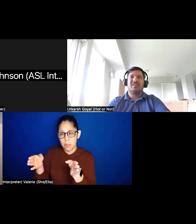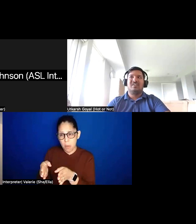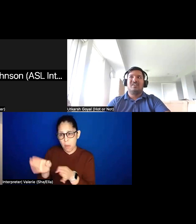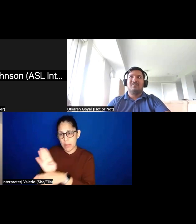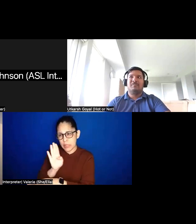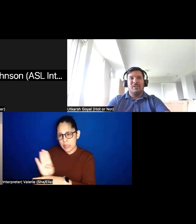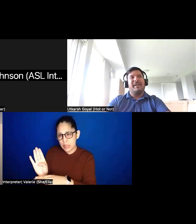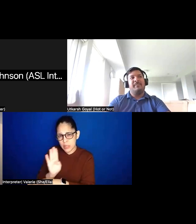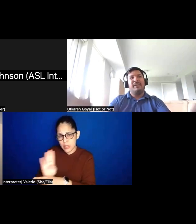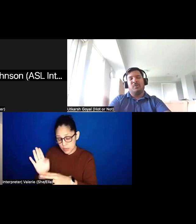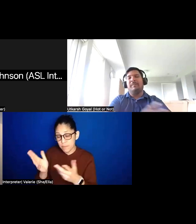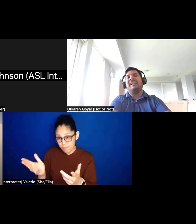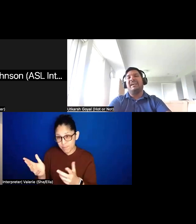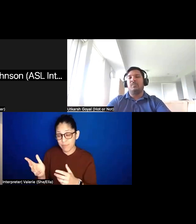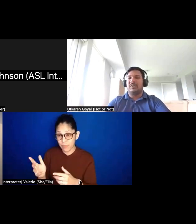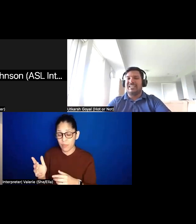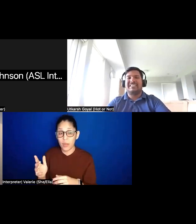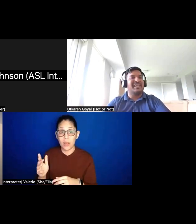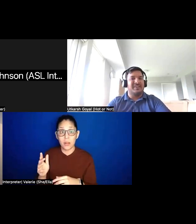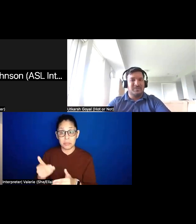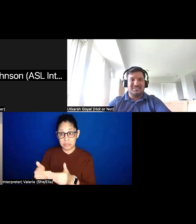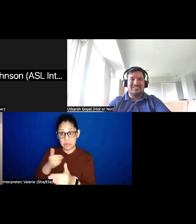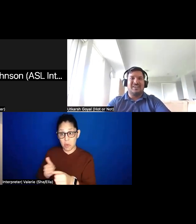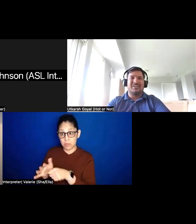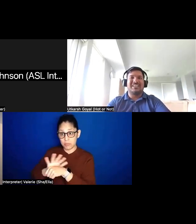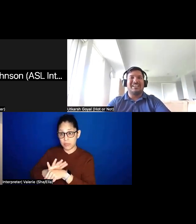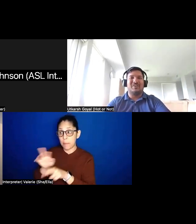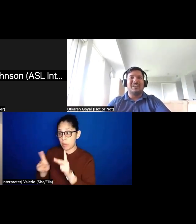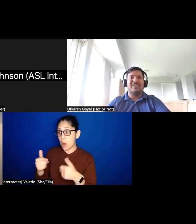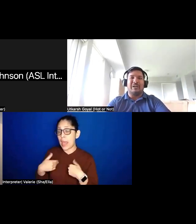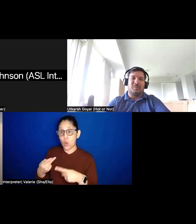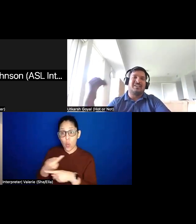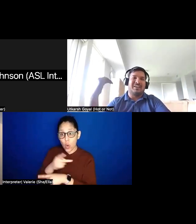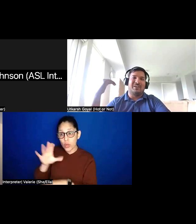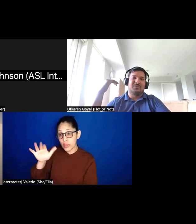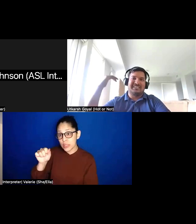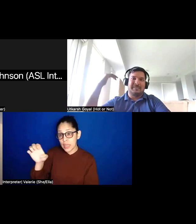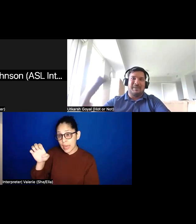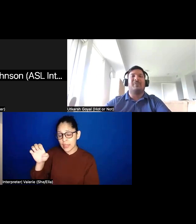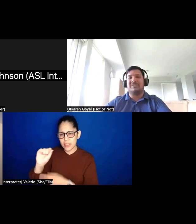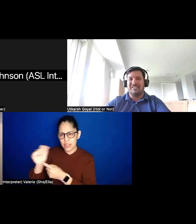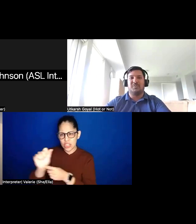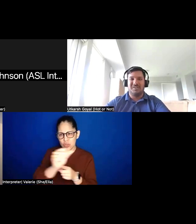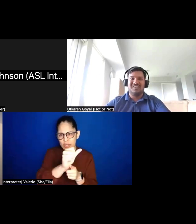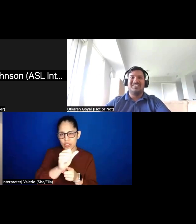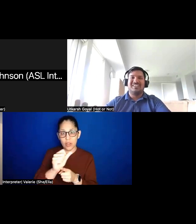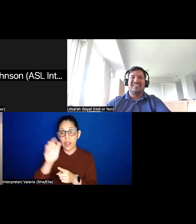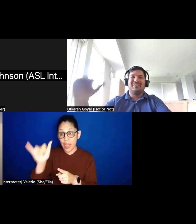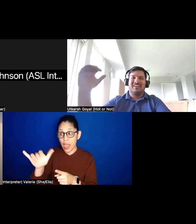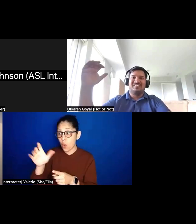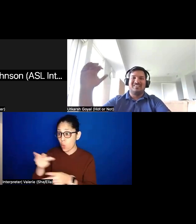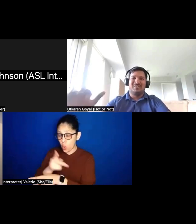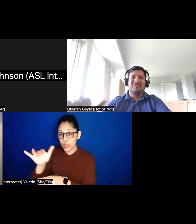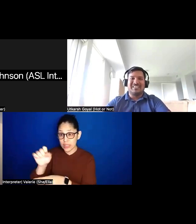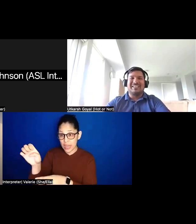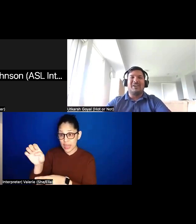so before the pandemic, no, people had worst case scenarios. That worst case scenario never included the revenue simply going to zero.